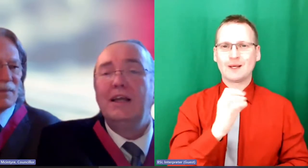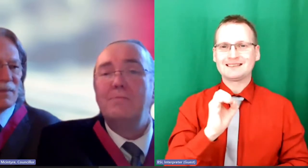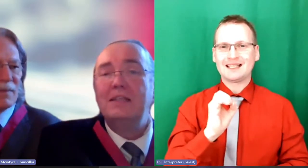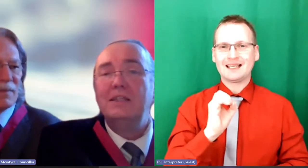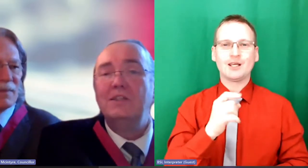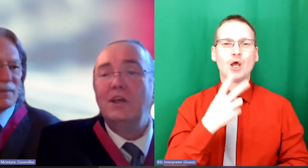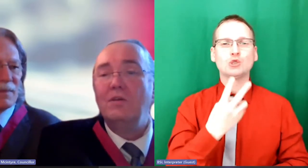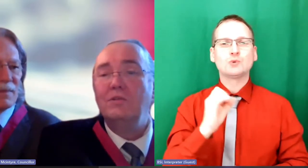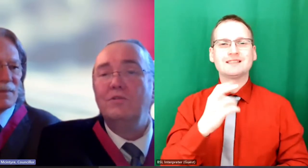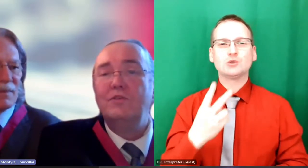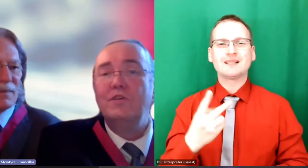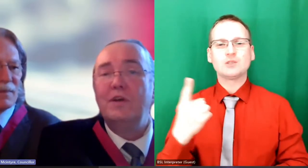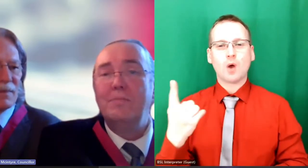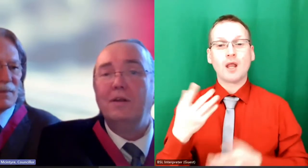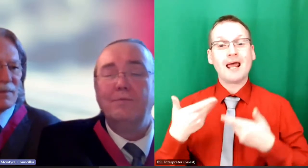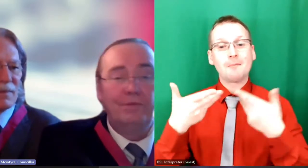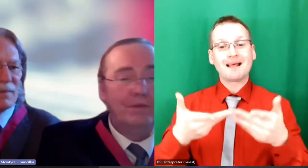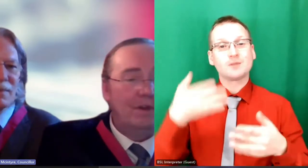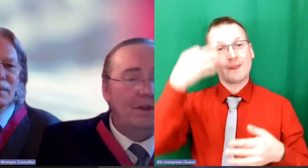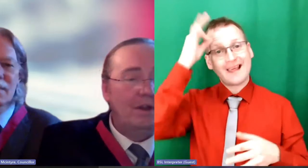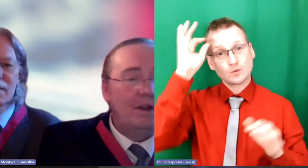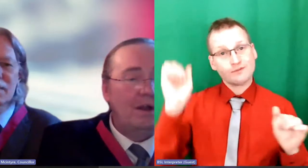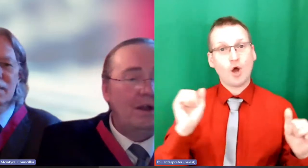2020-2021. Can I pass it to the Council for agreement?